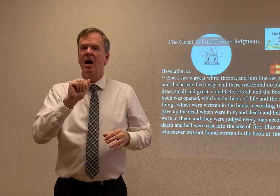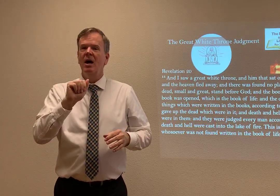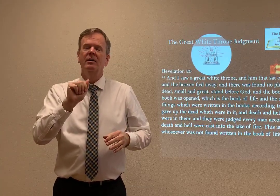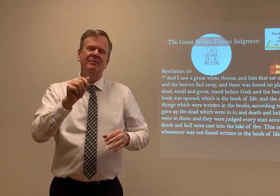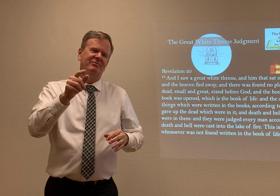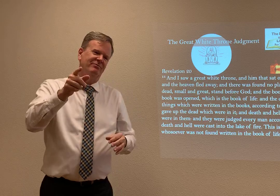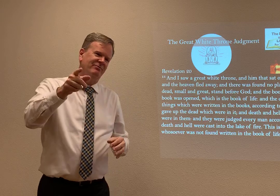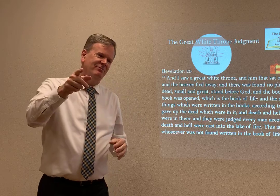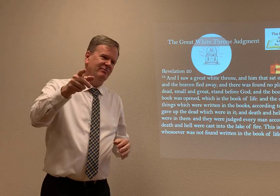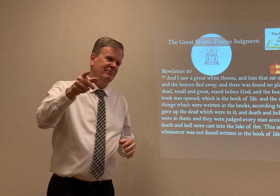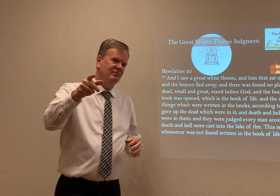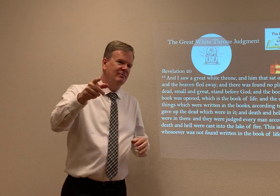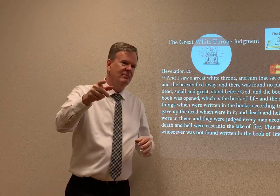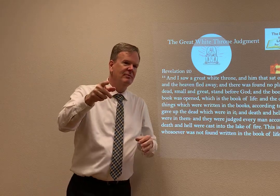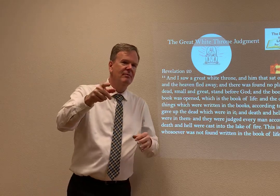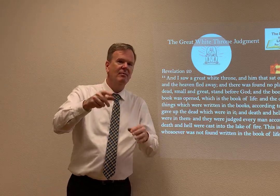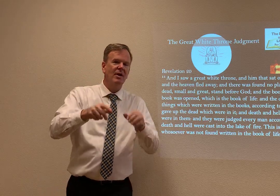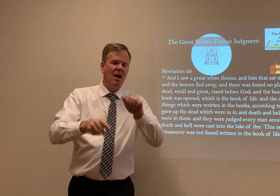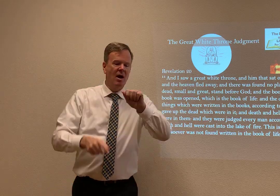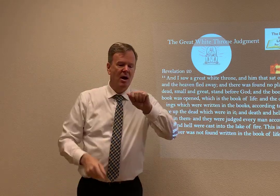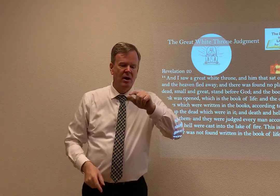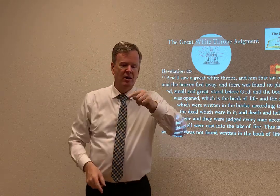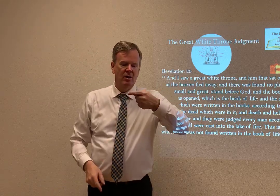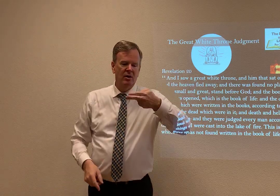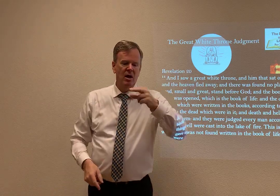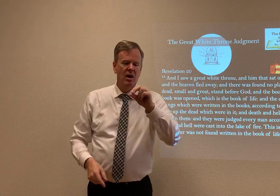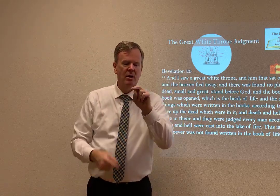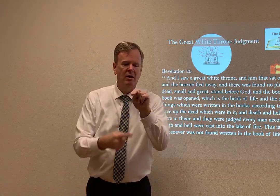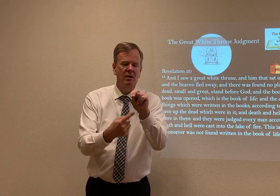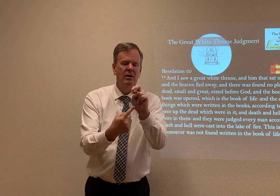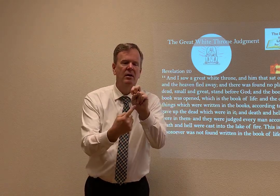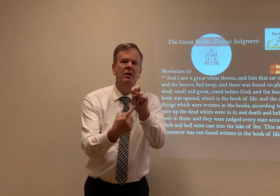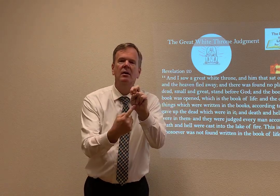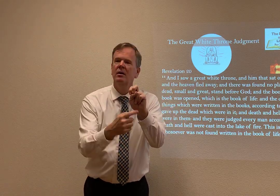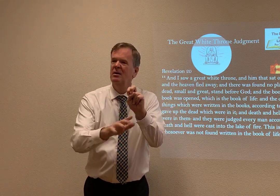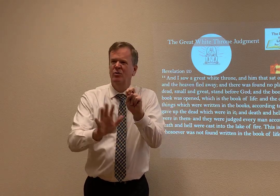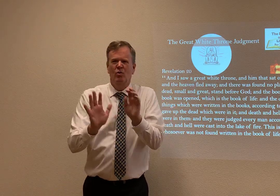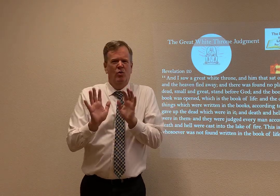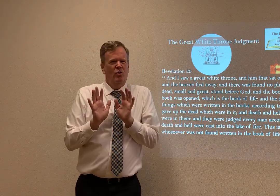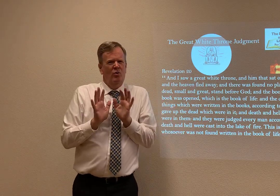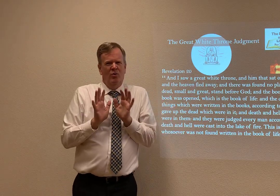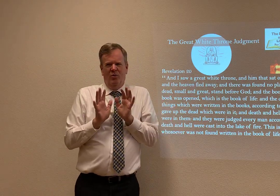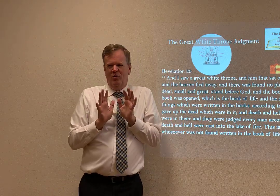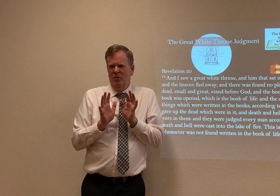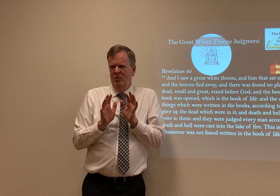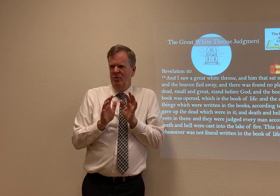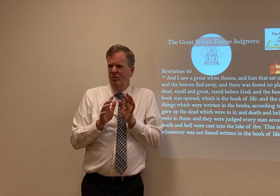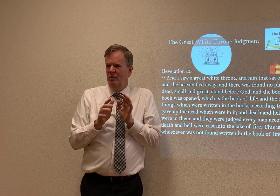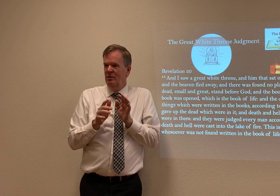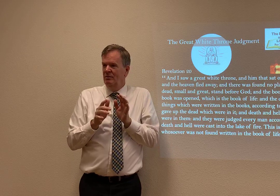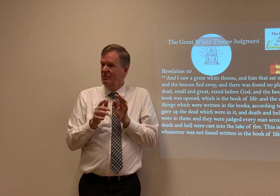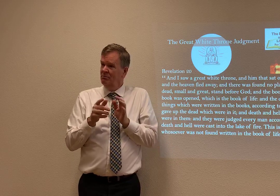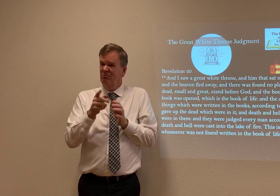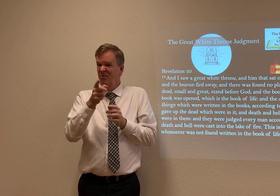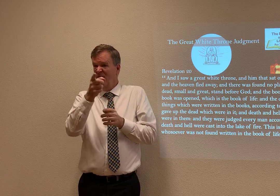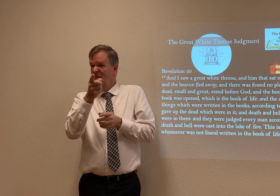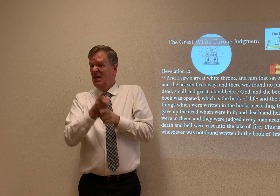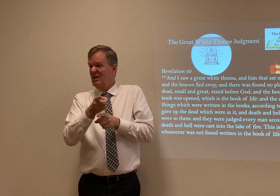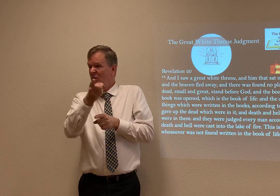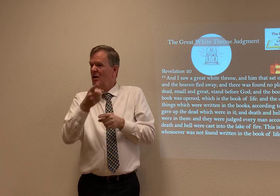something? A right, exactly. He does not say, I see three thrones. It says, I see a throne. And it says so in a singular tense.